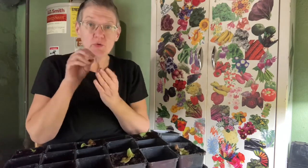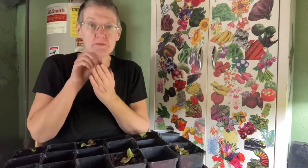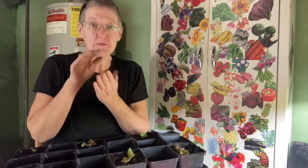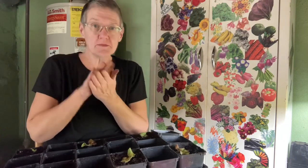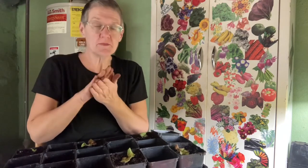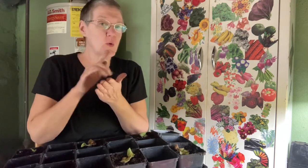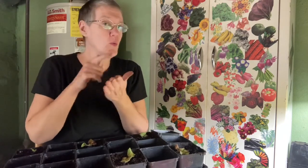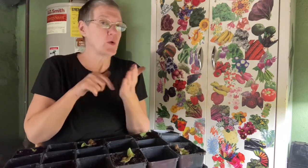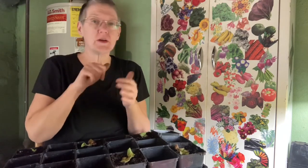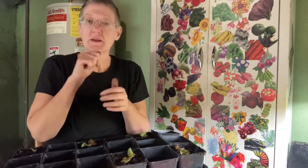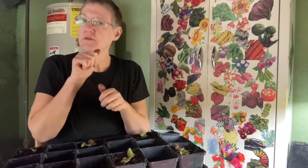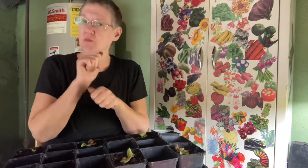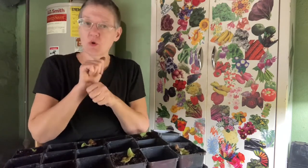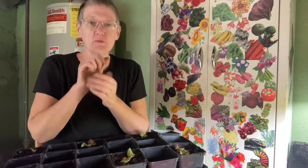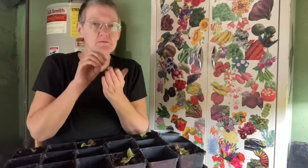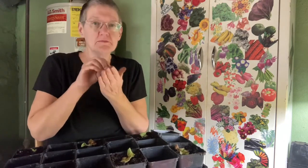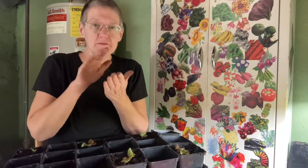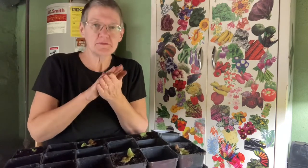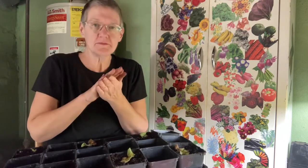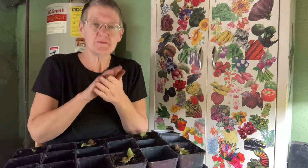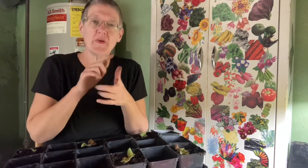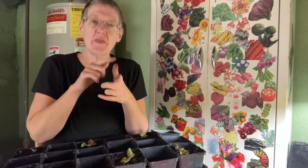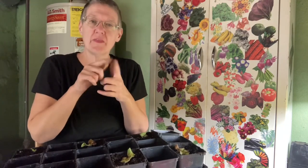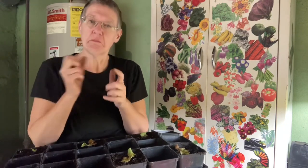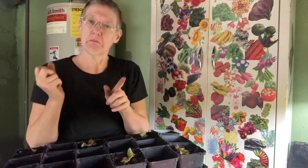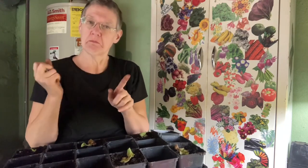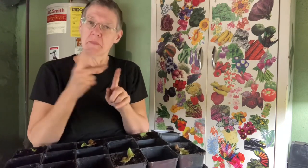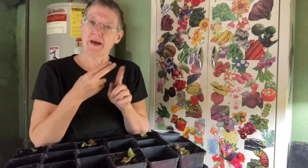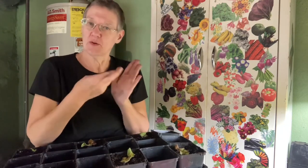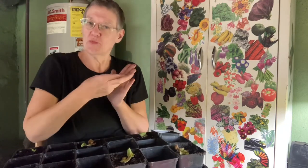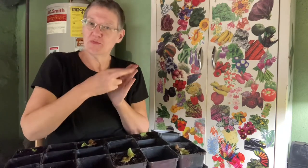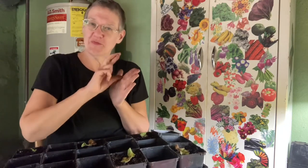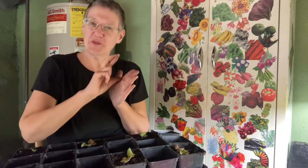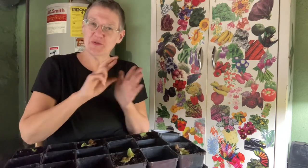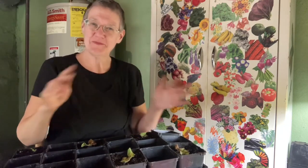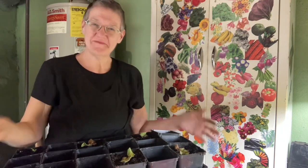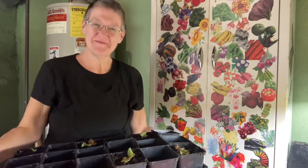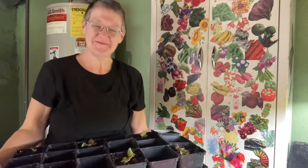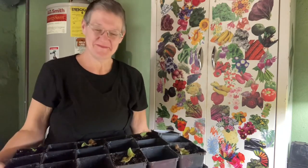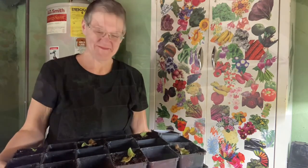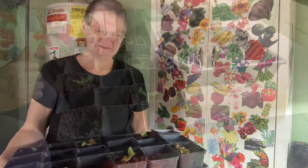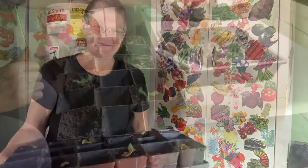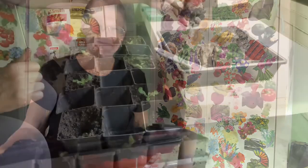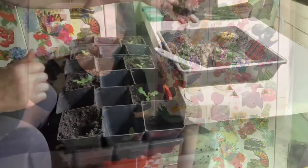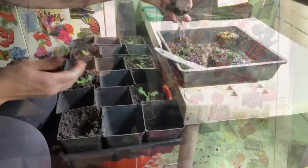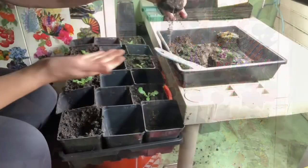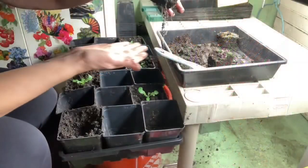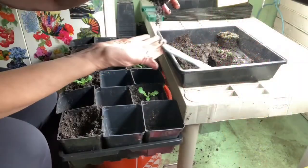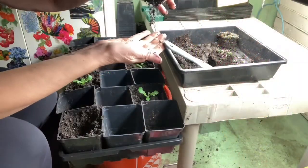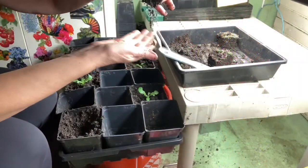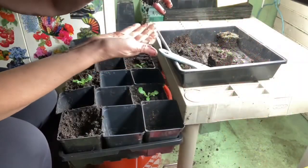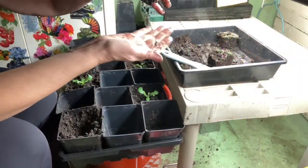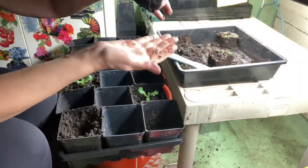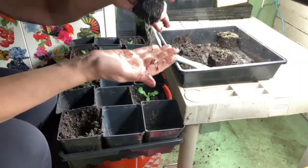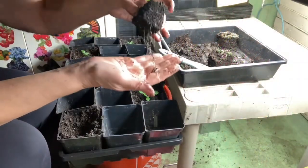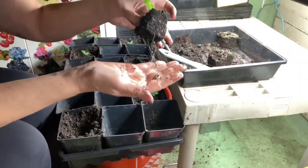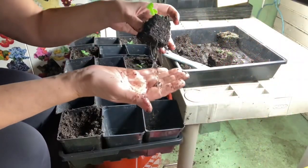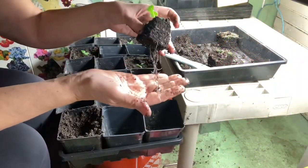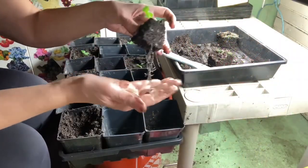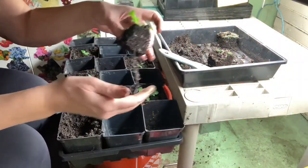So what works for you, try to document that, and what doesn't work for you in the garden, then go review it and adjust how you work